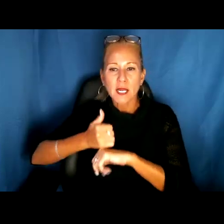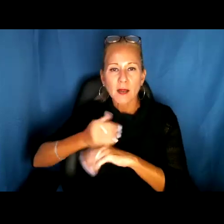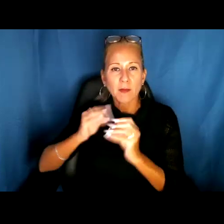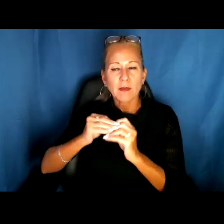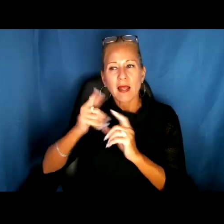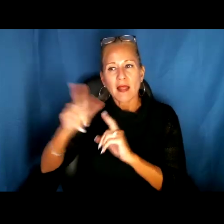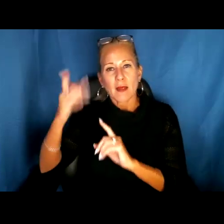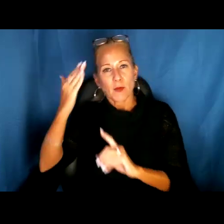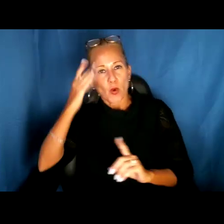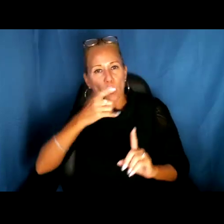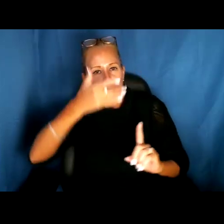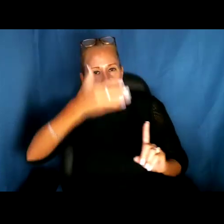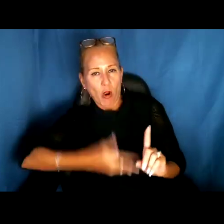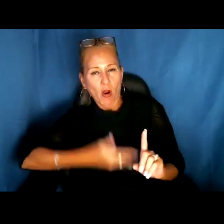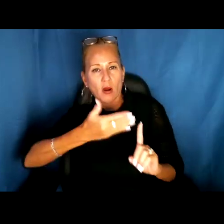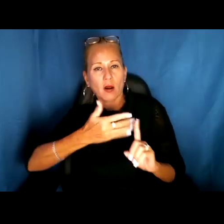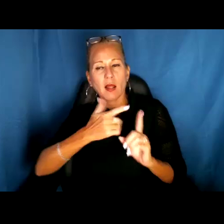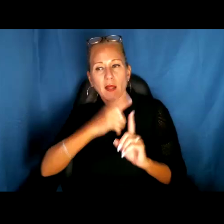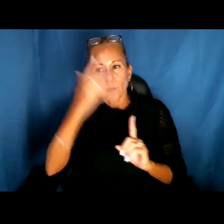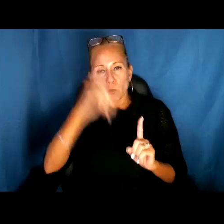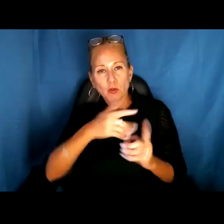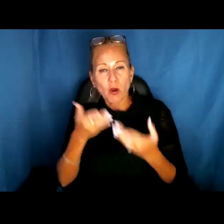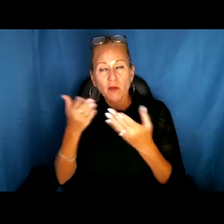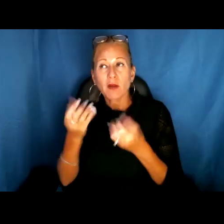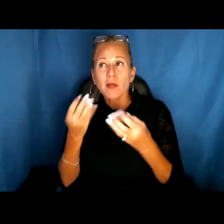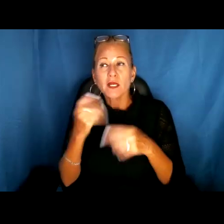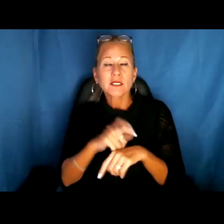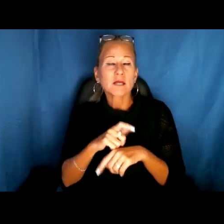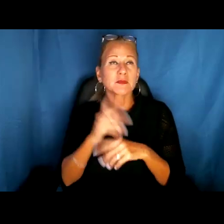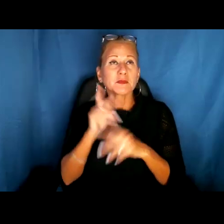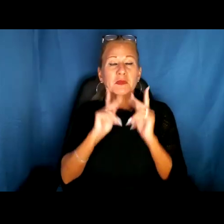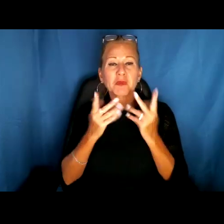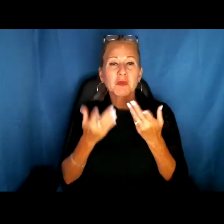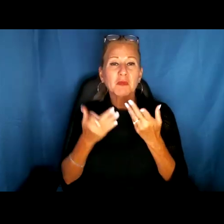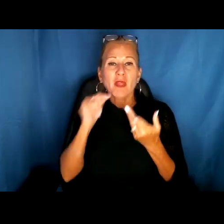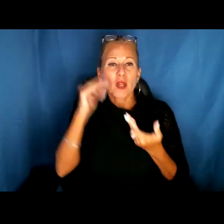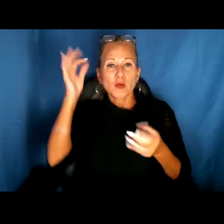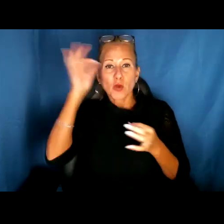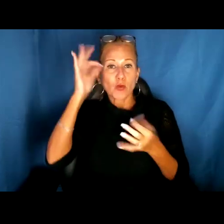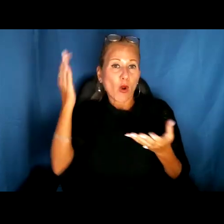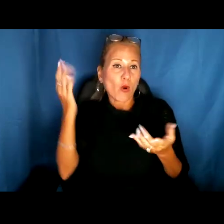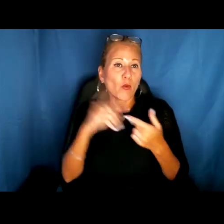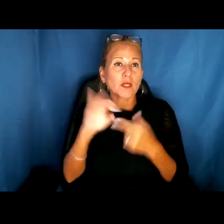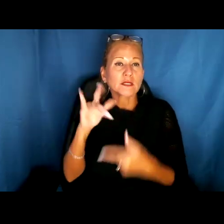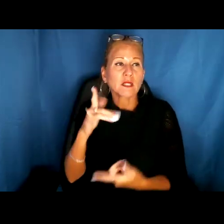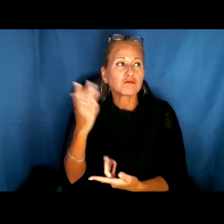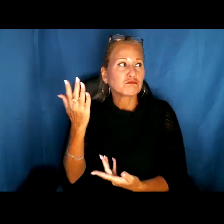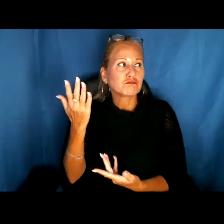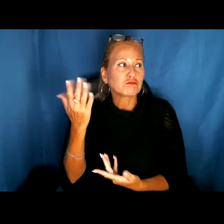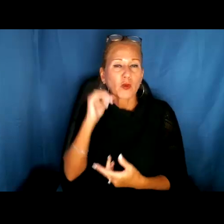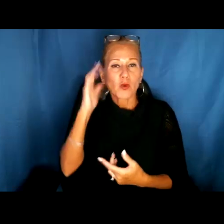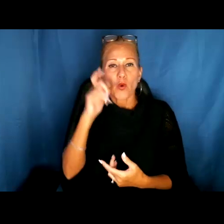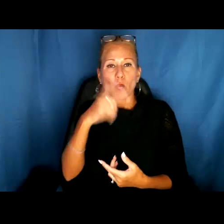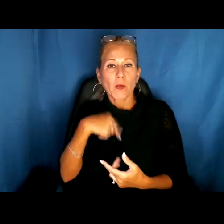who you are, let them know what you offer. A lot of times people they don't know what the SILs do. They don't know who we